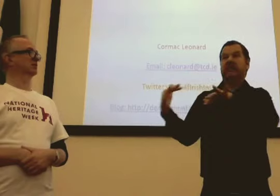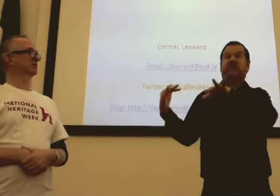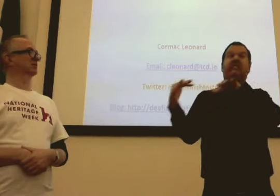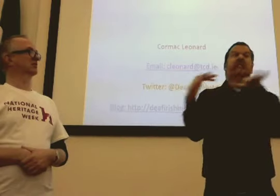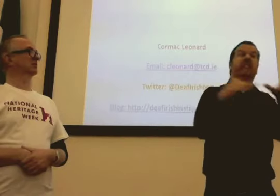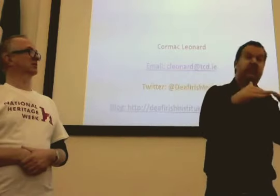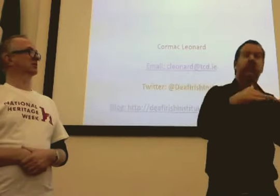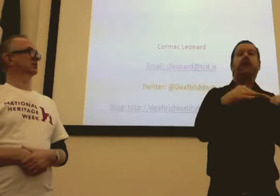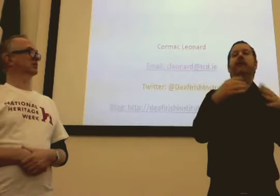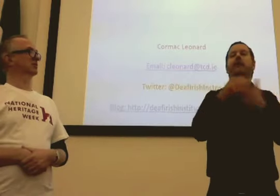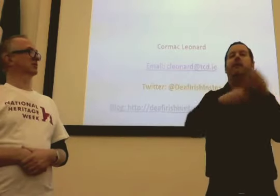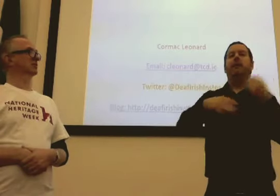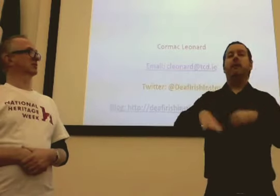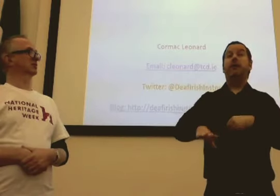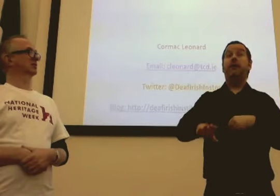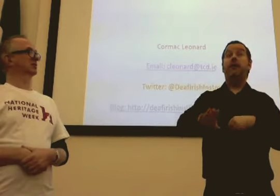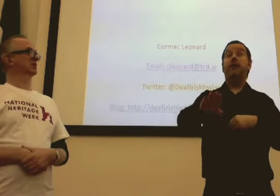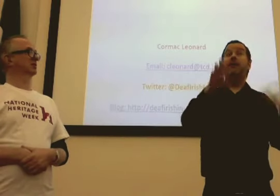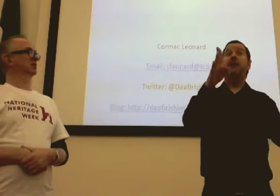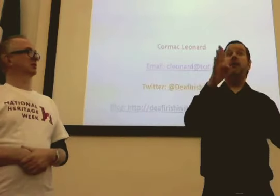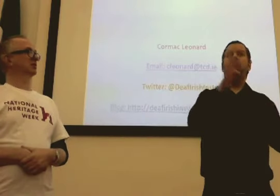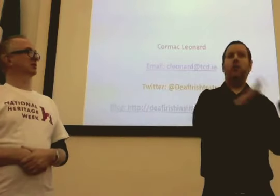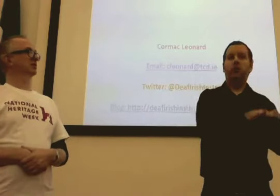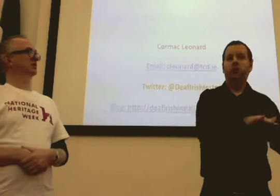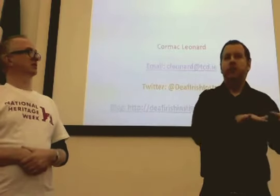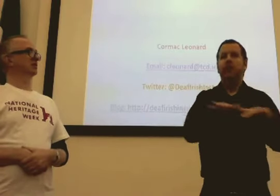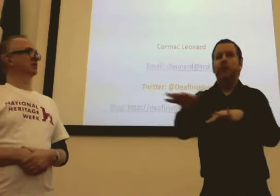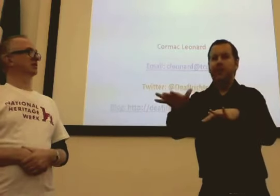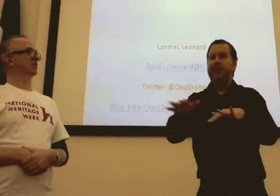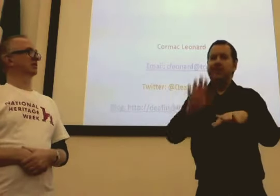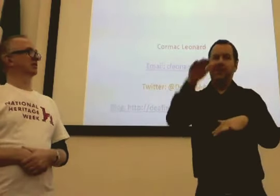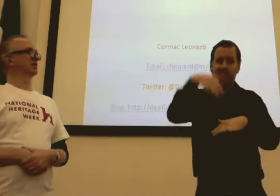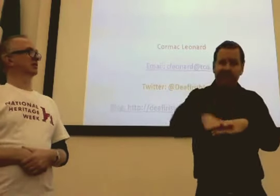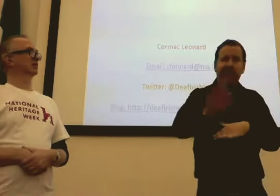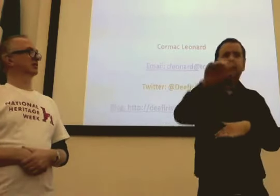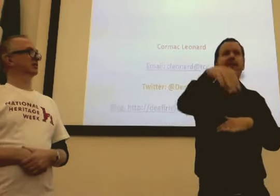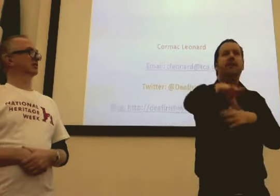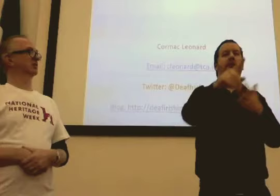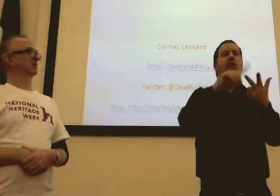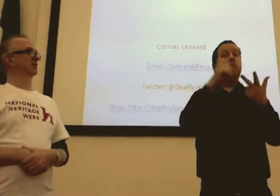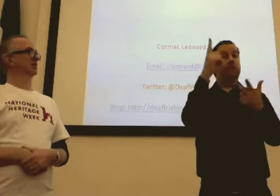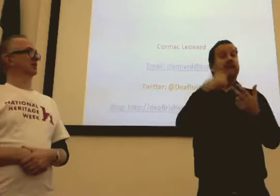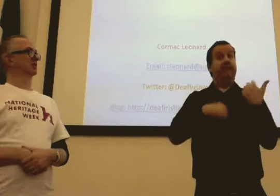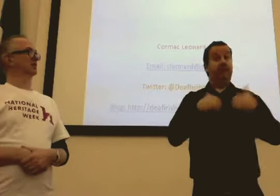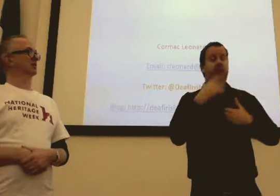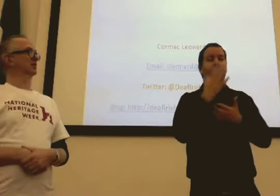could be a factor as well that would influence people to go into the workout. And then once the economy improved, people would leave again.